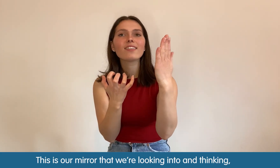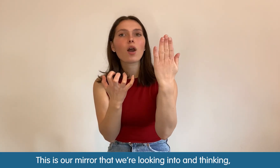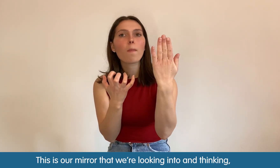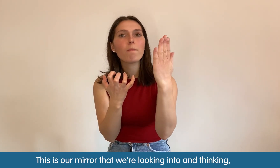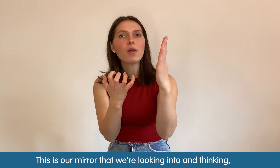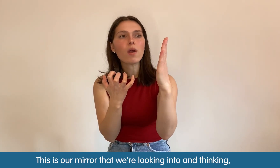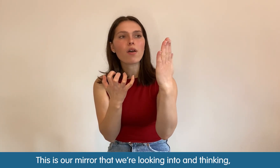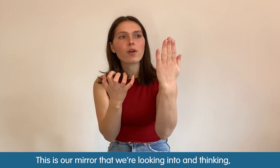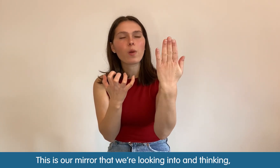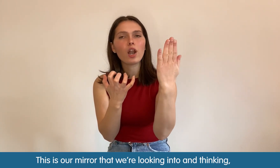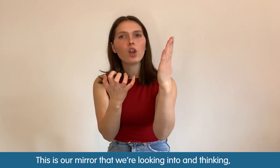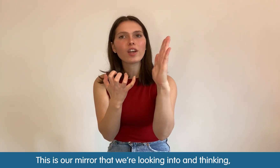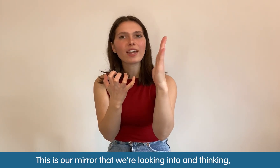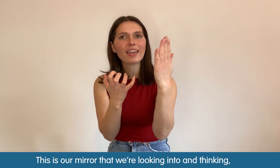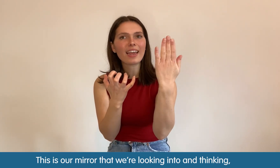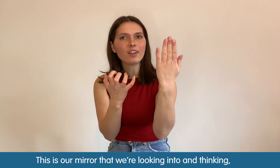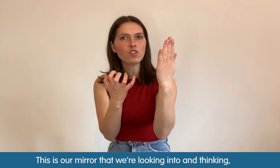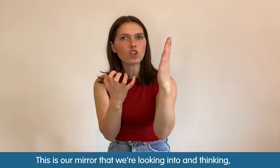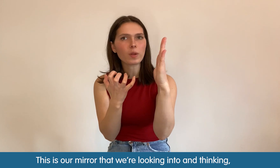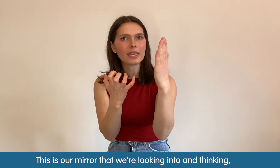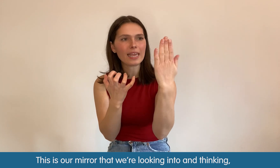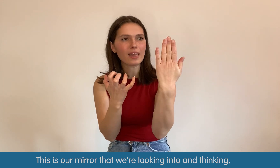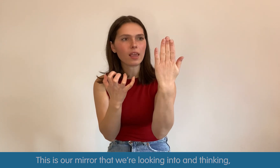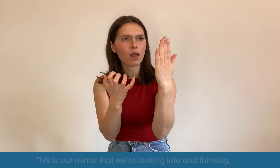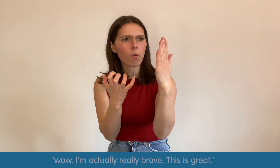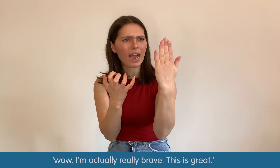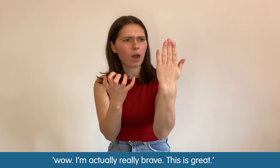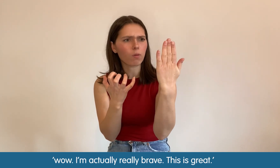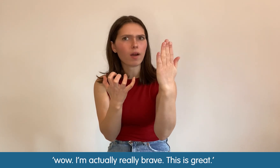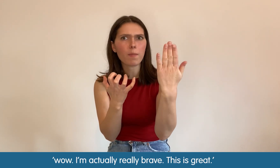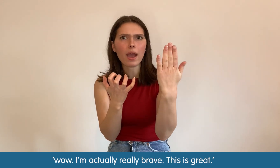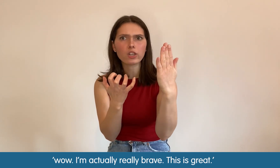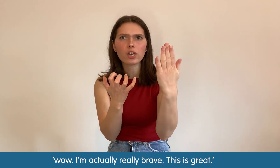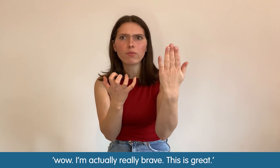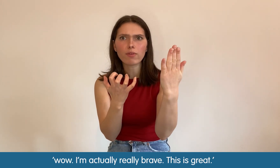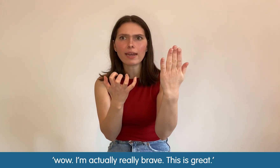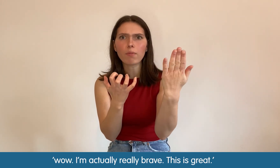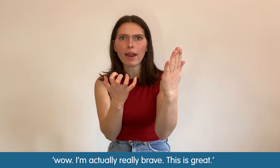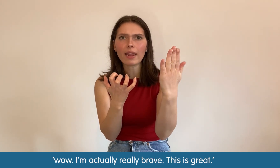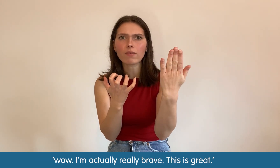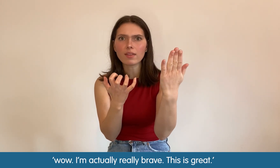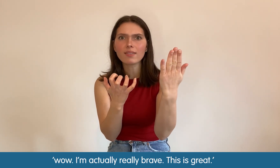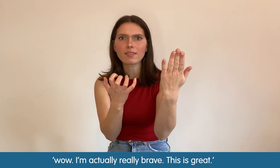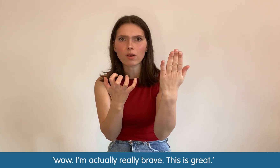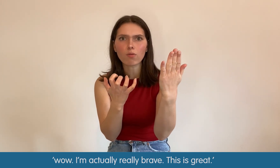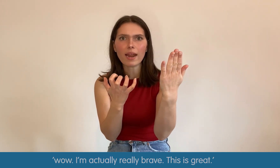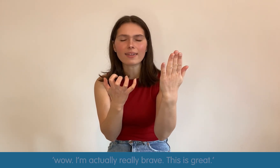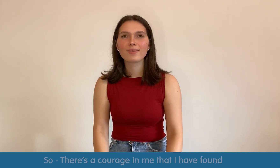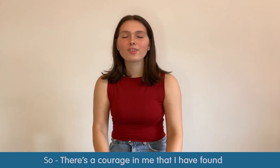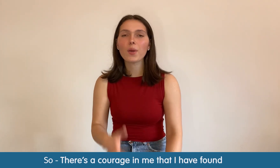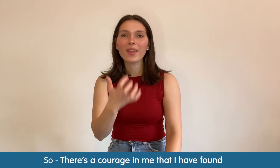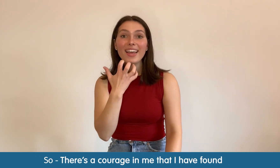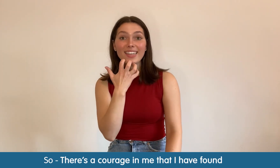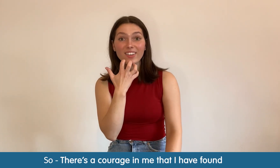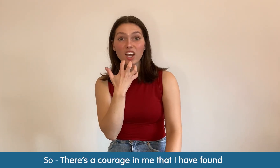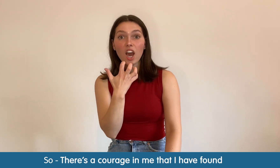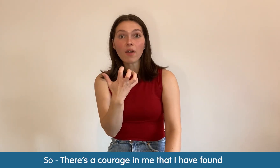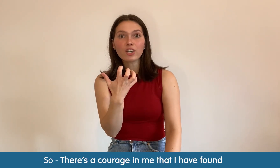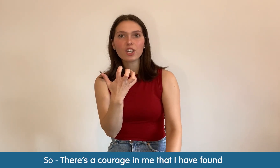our mirror that we're looking into and thinking, wow, I'm actually really brave. This is great. So there's a courage in